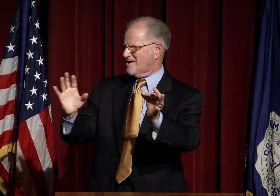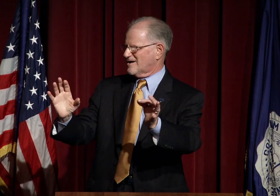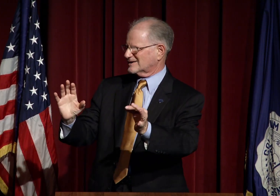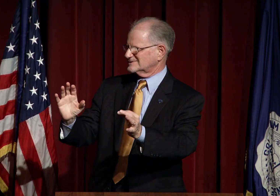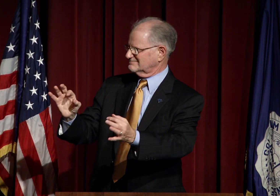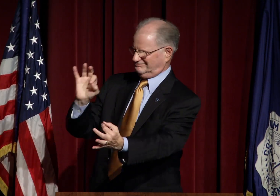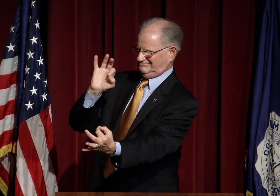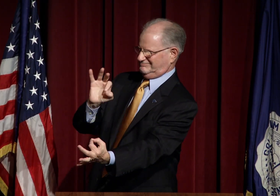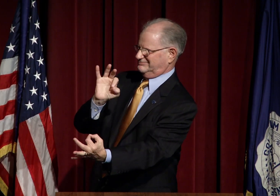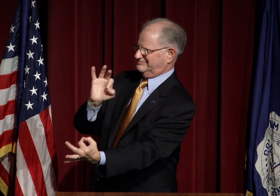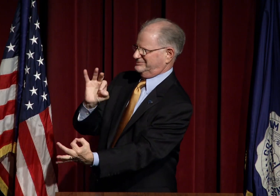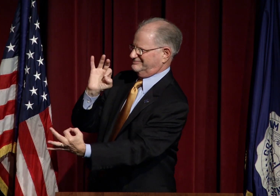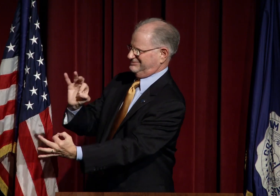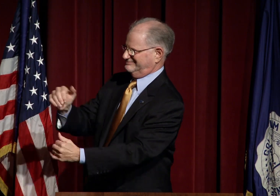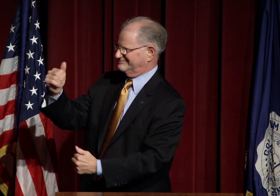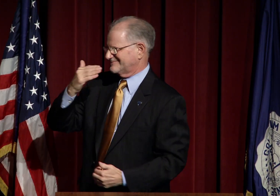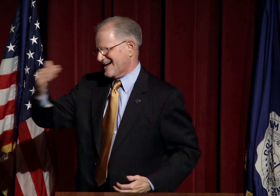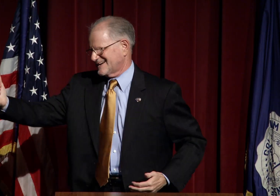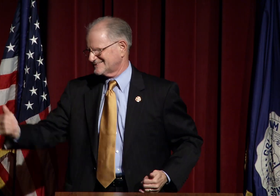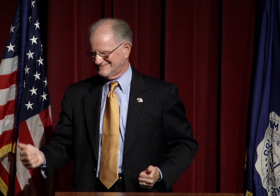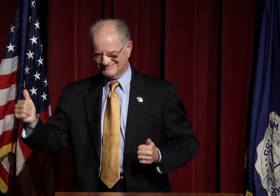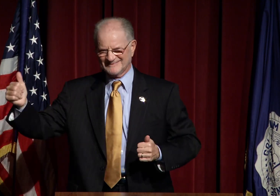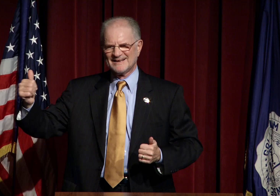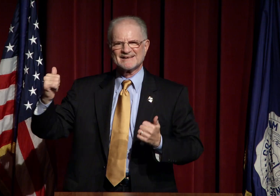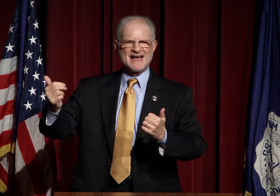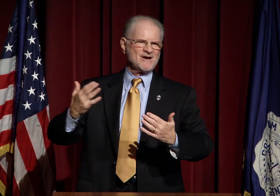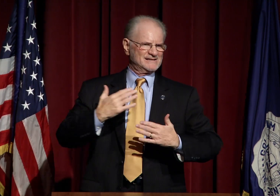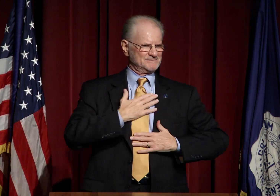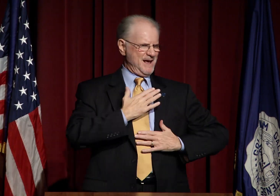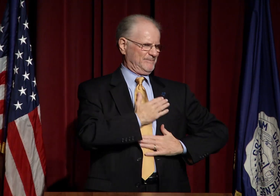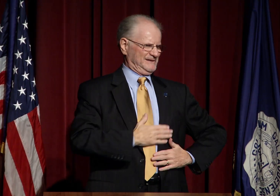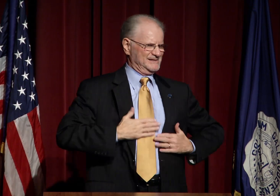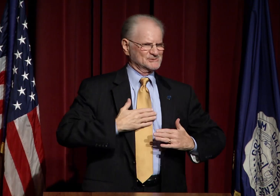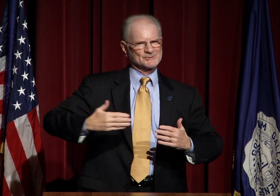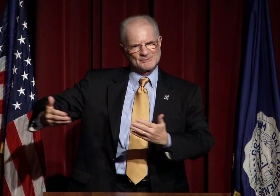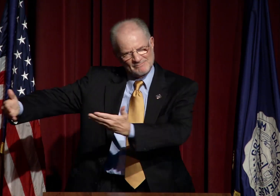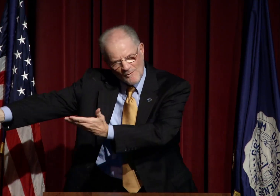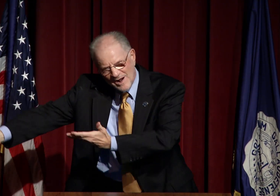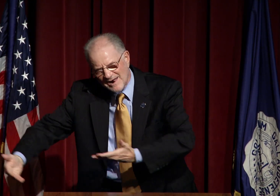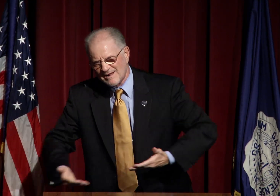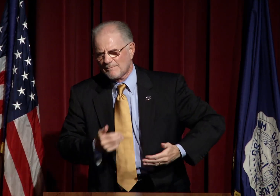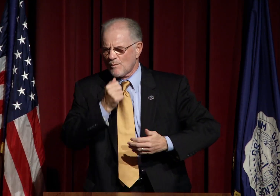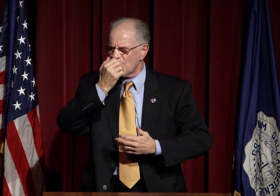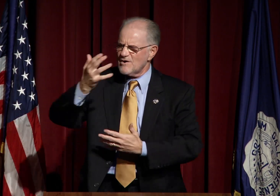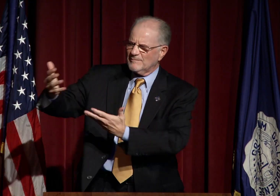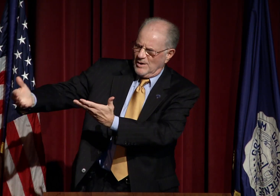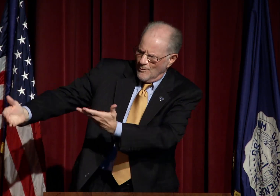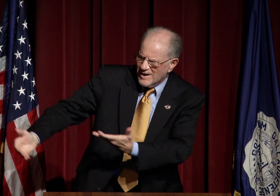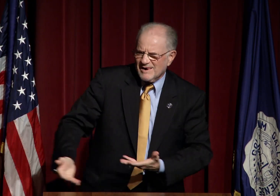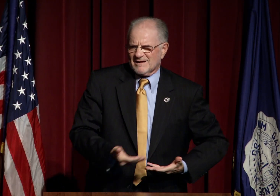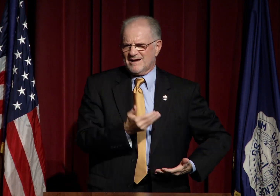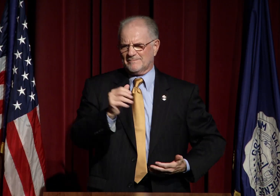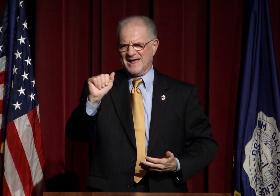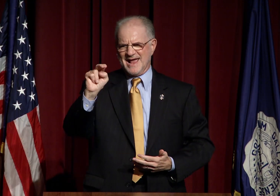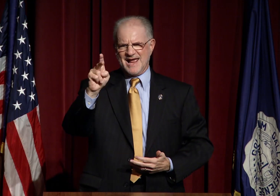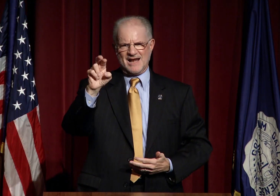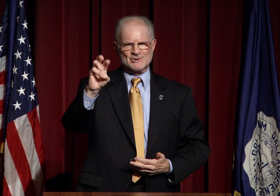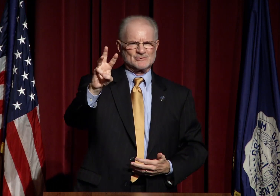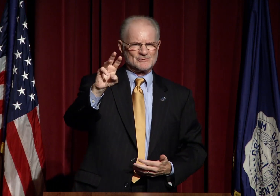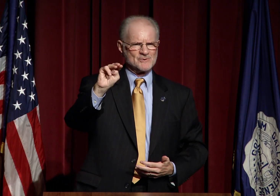Thank you, Kojo, for those on-point remarks. It's now my pleasure to extend a very warm